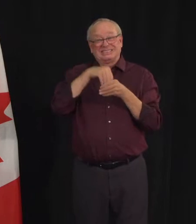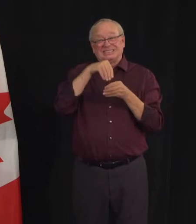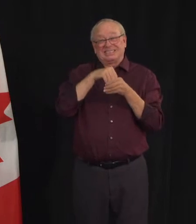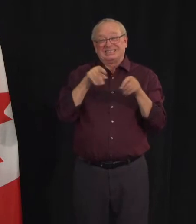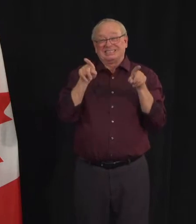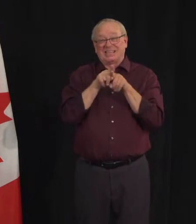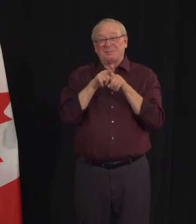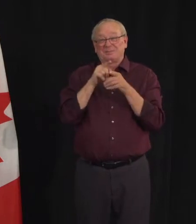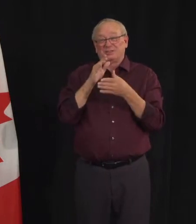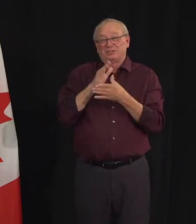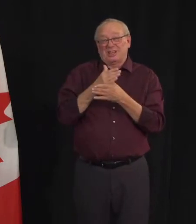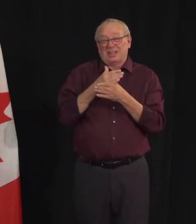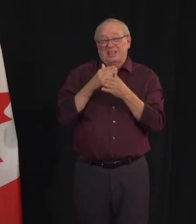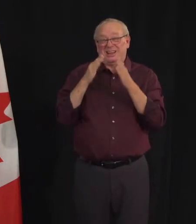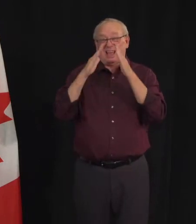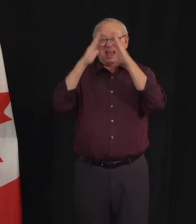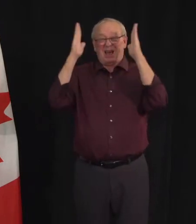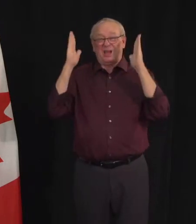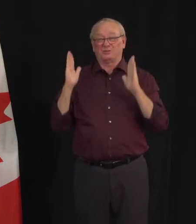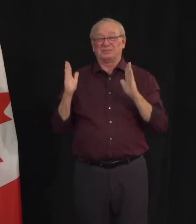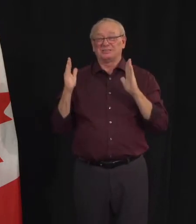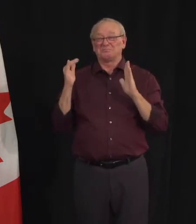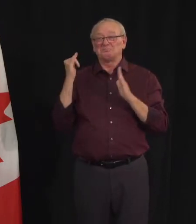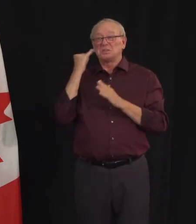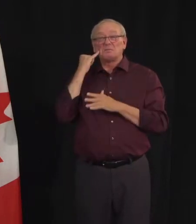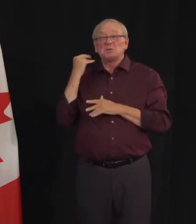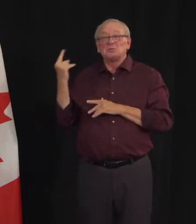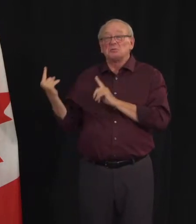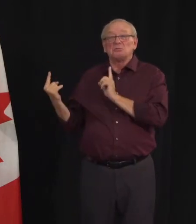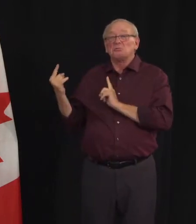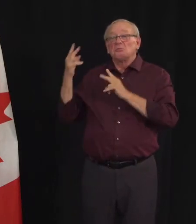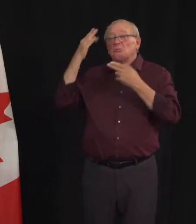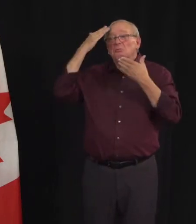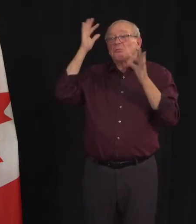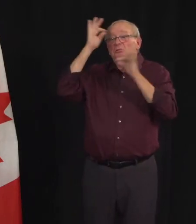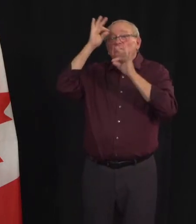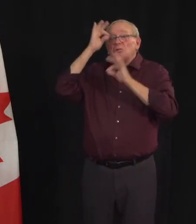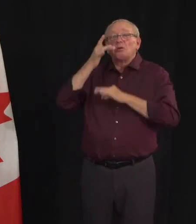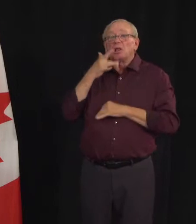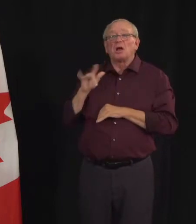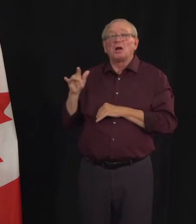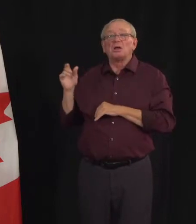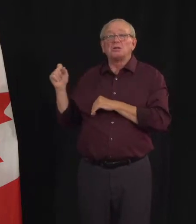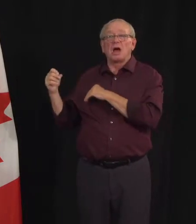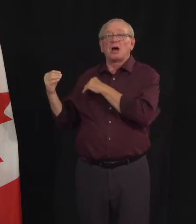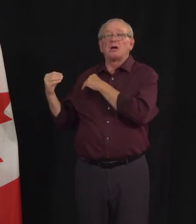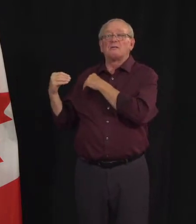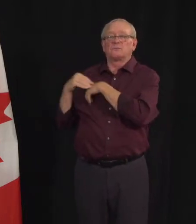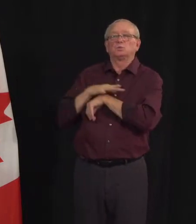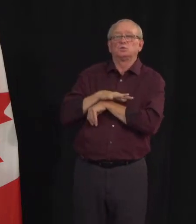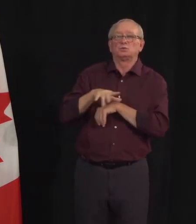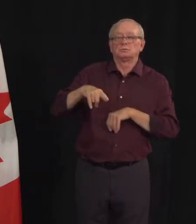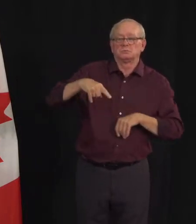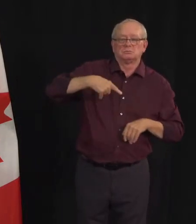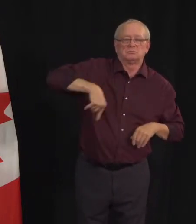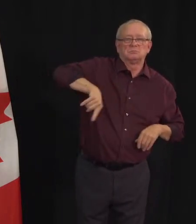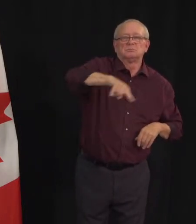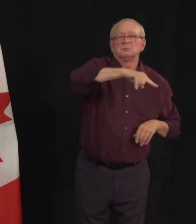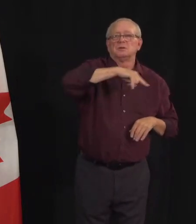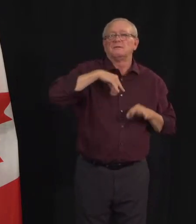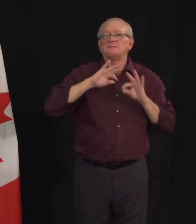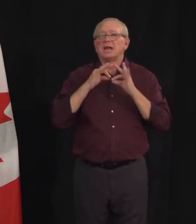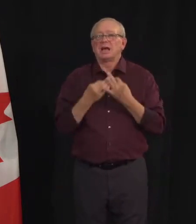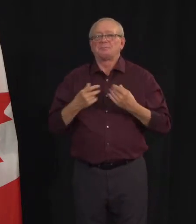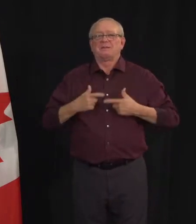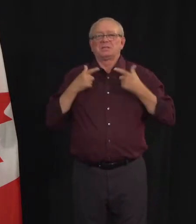in the household, again, perhaps doesn't know that they're infected or infectious, has spread to the people that they live with. And we're